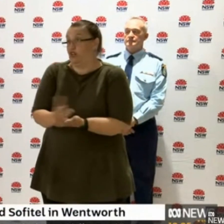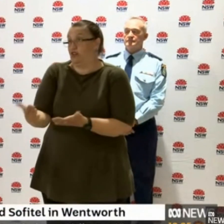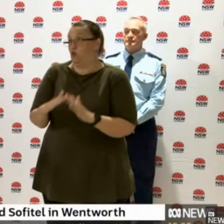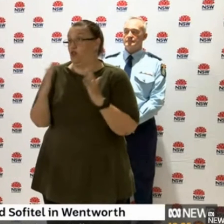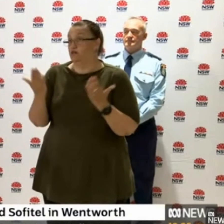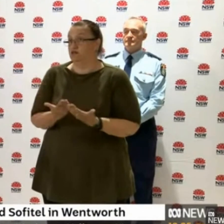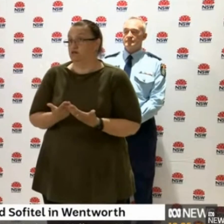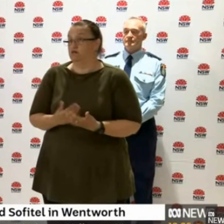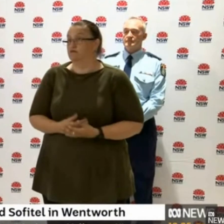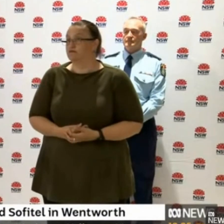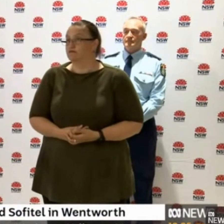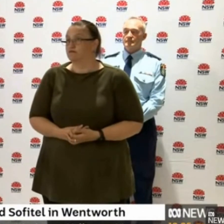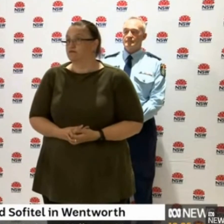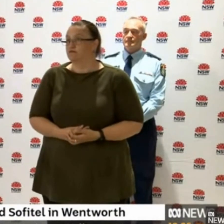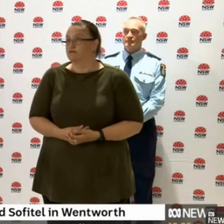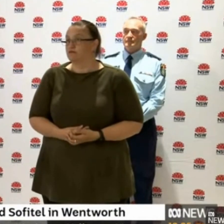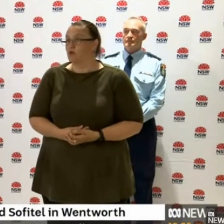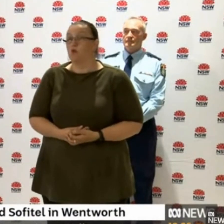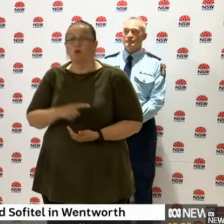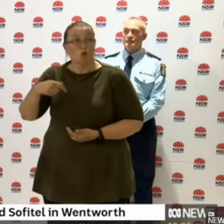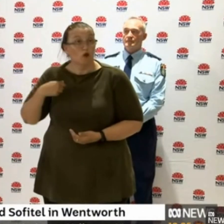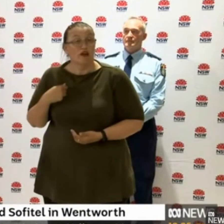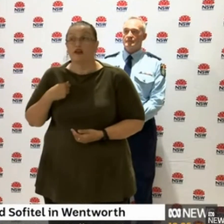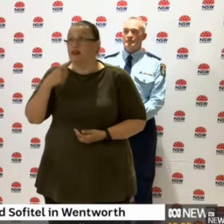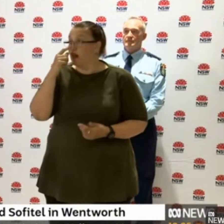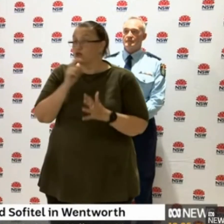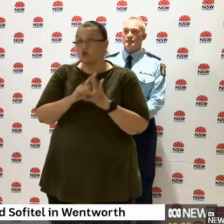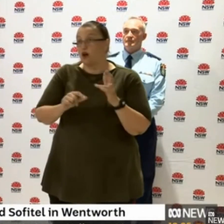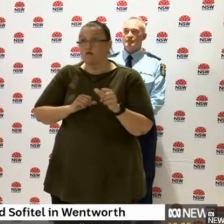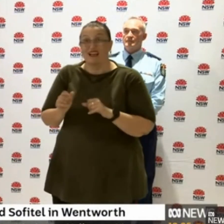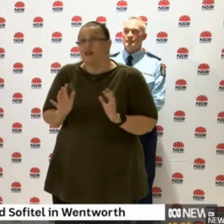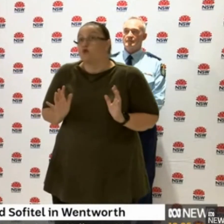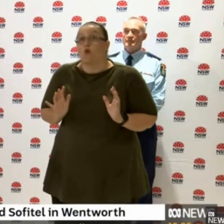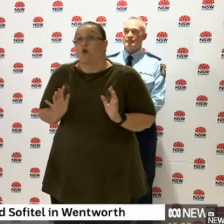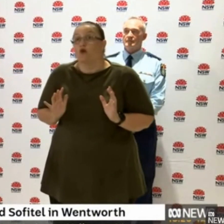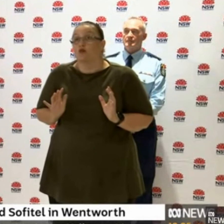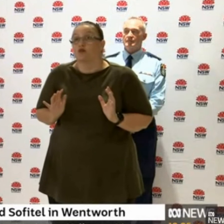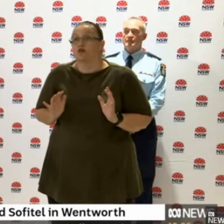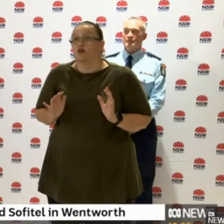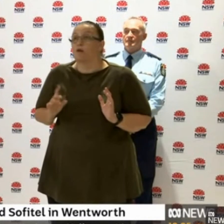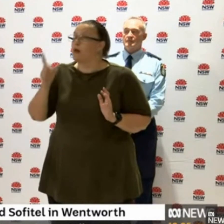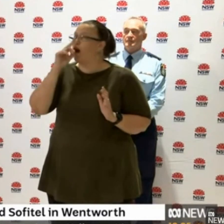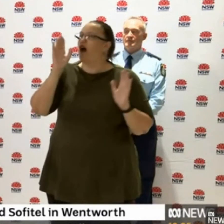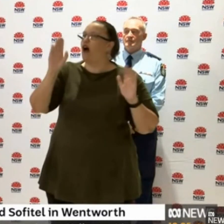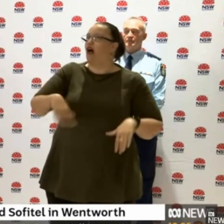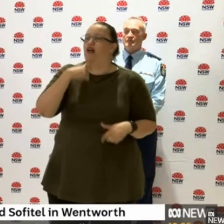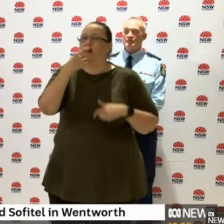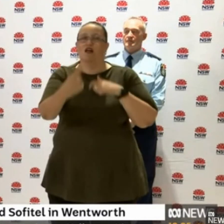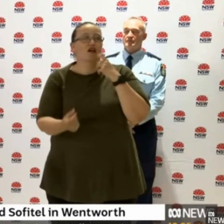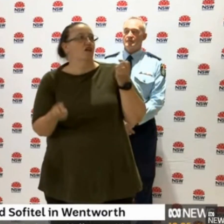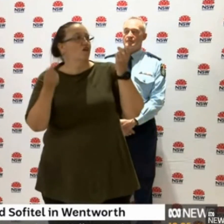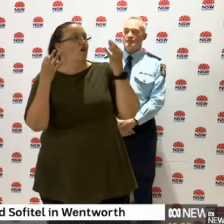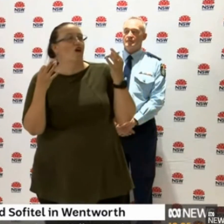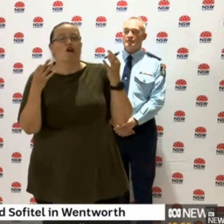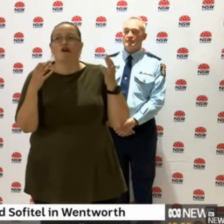but it's a human system. So the message I think out of this is don't become complacent. To those who